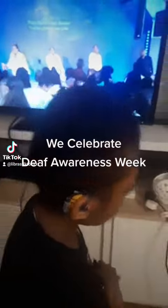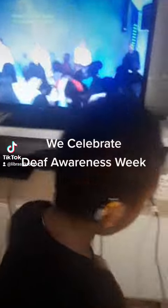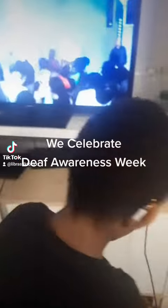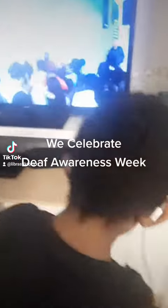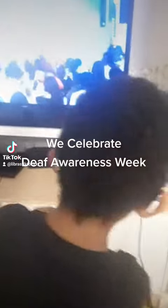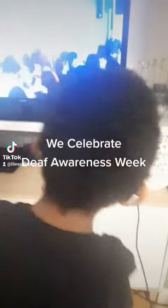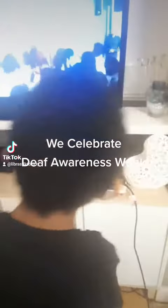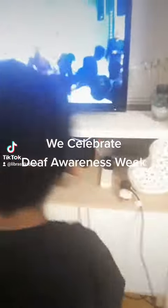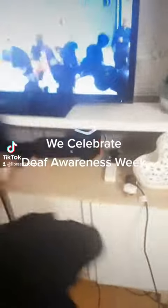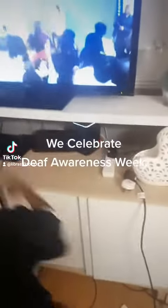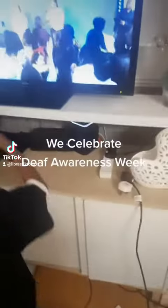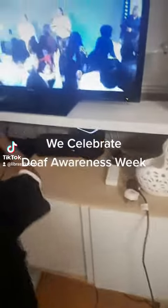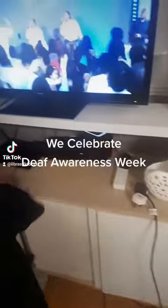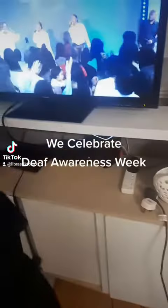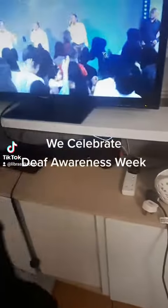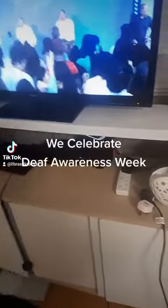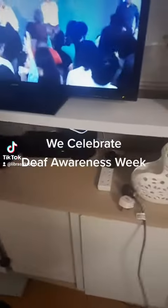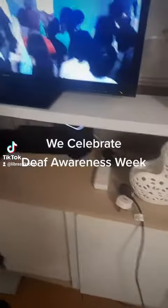oh Woo!